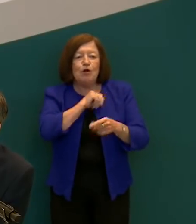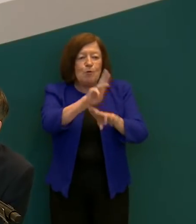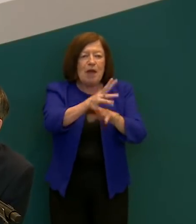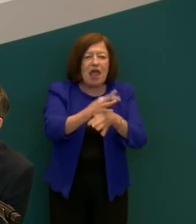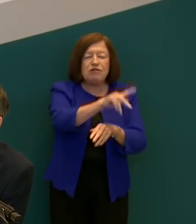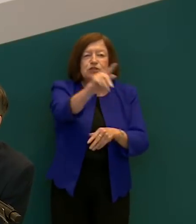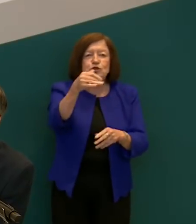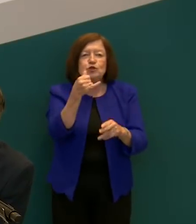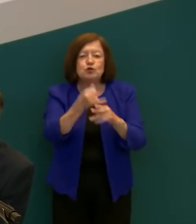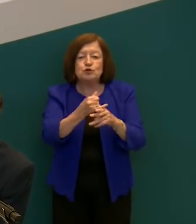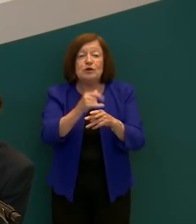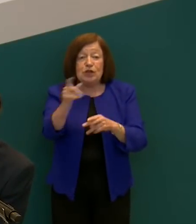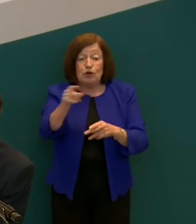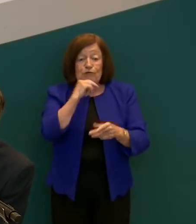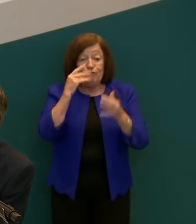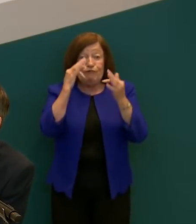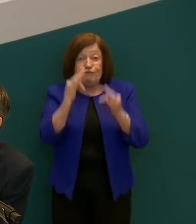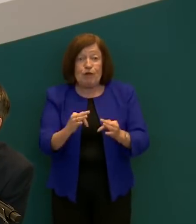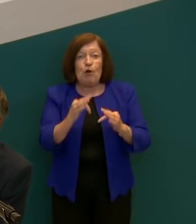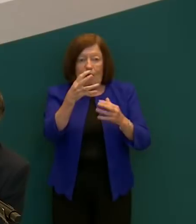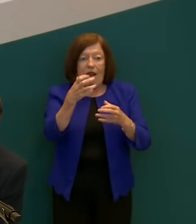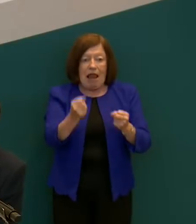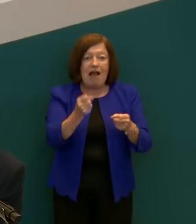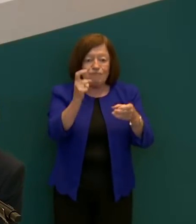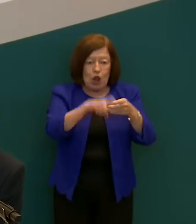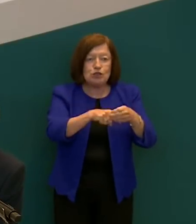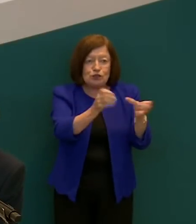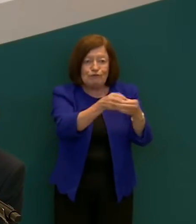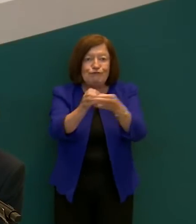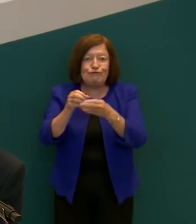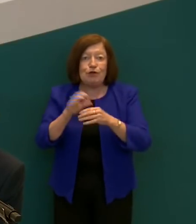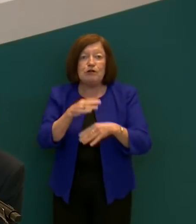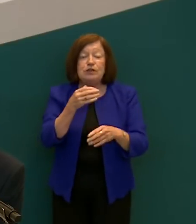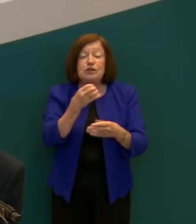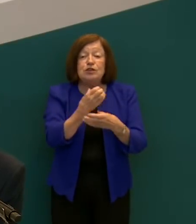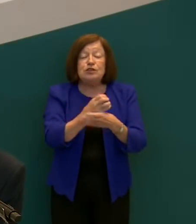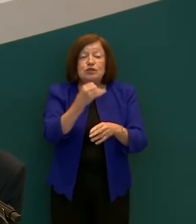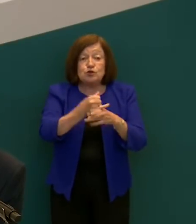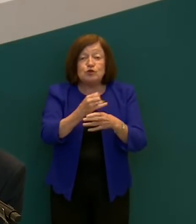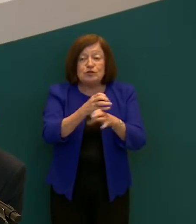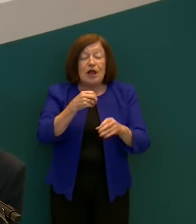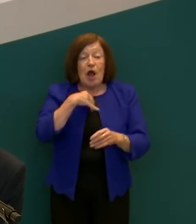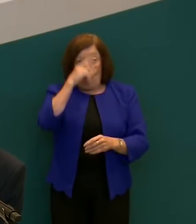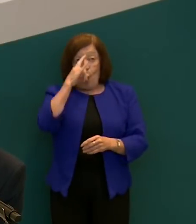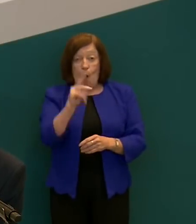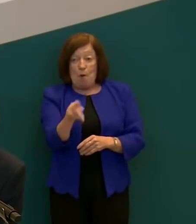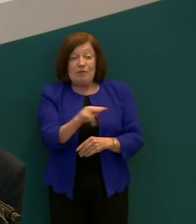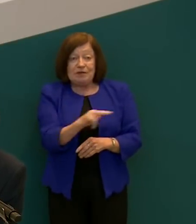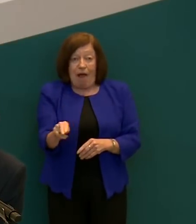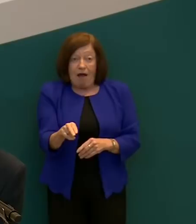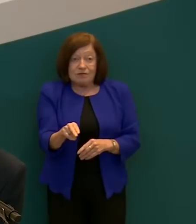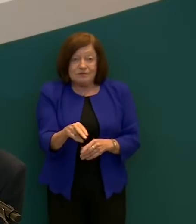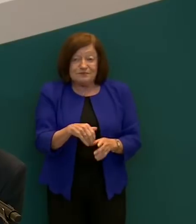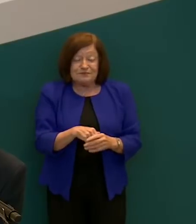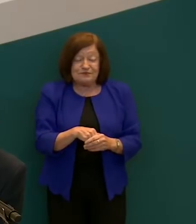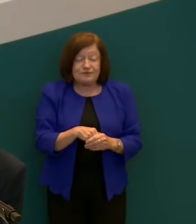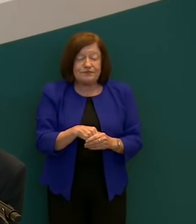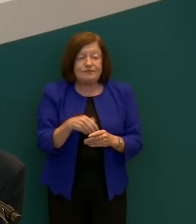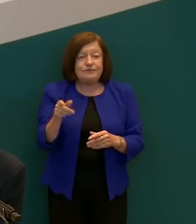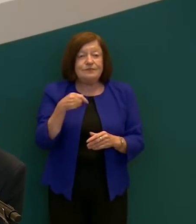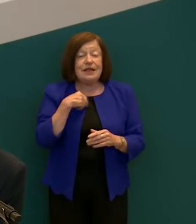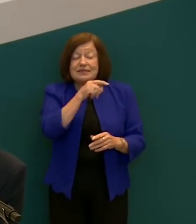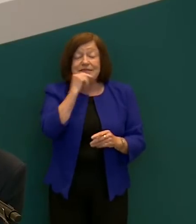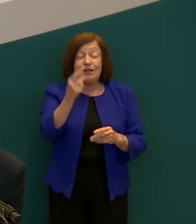schools? Can you guarantee that there will be clusters? Well, I hope there isn't clusters, but I've said